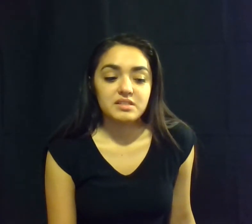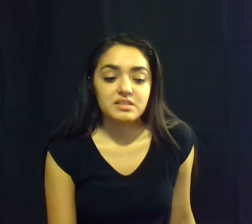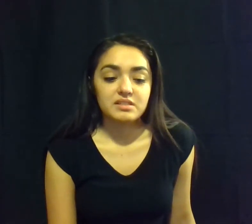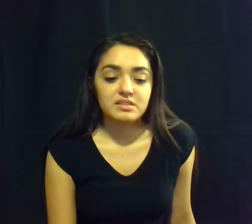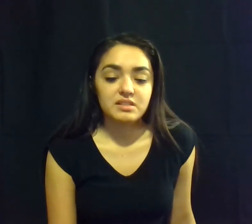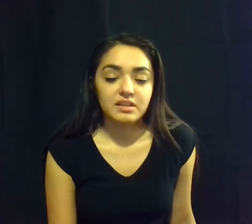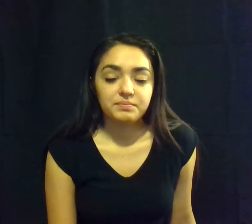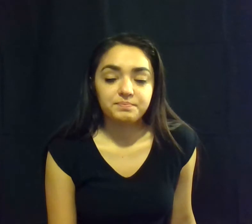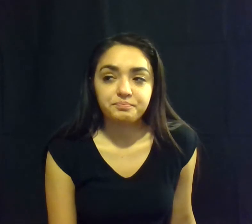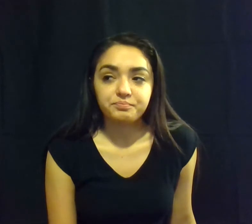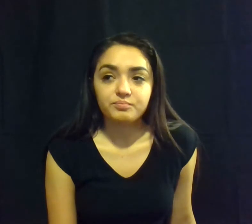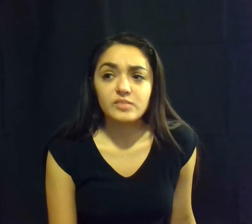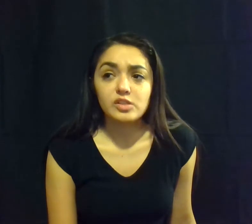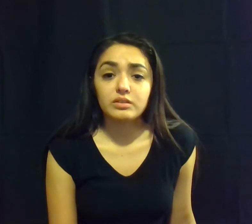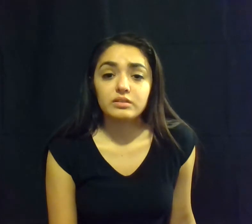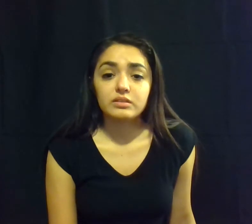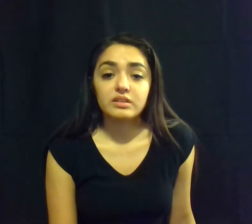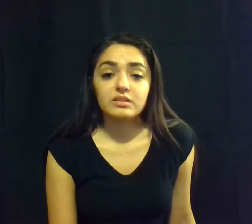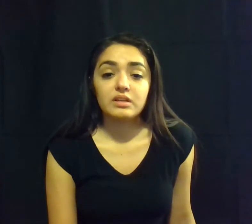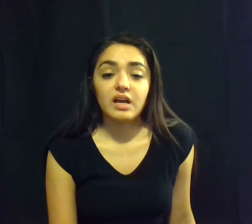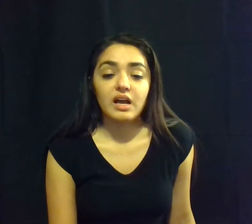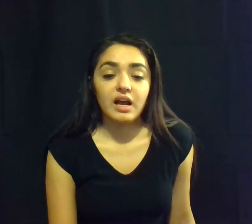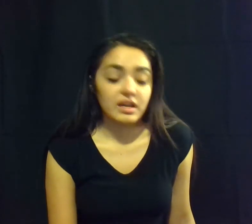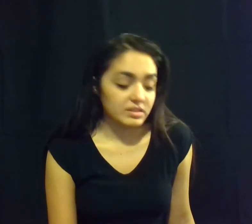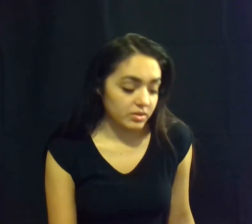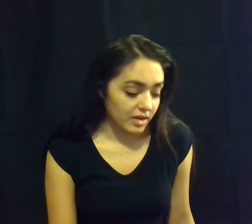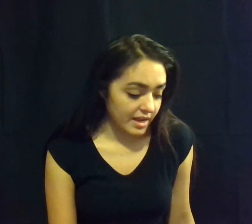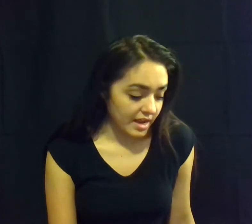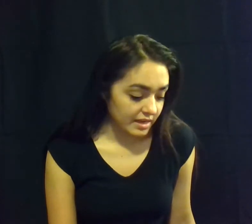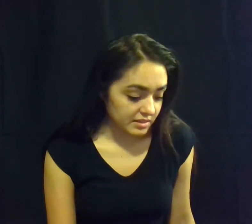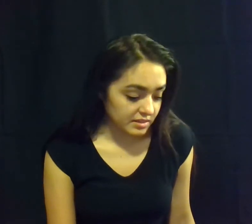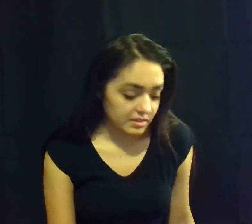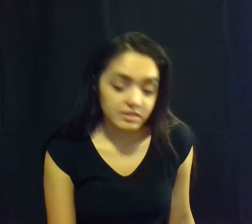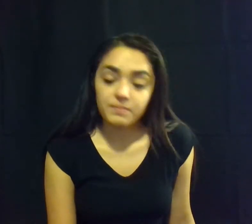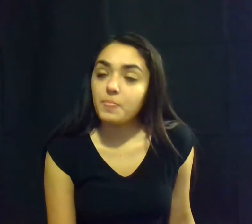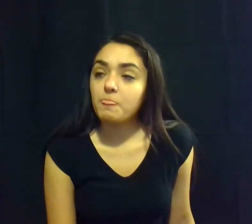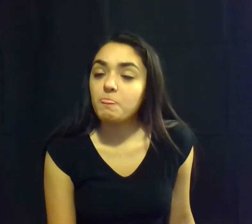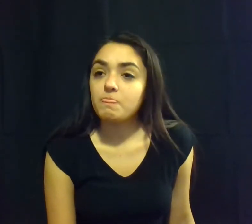son." So I asked